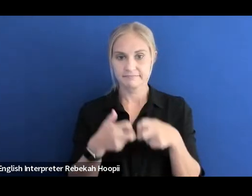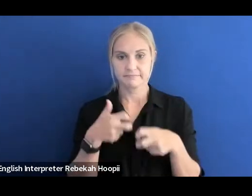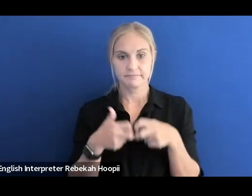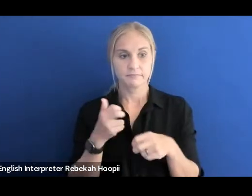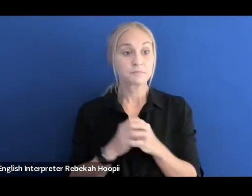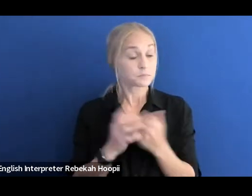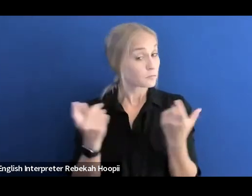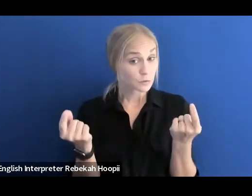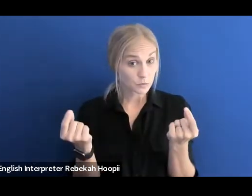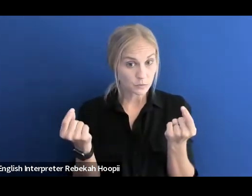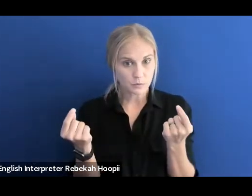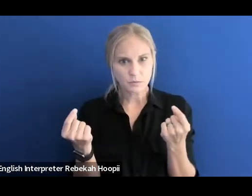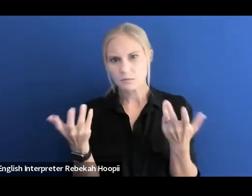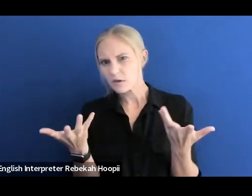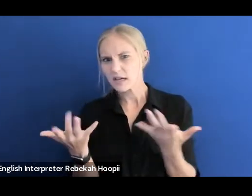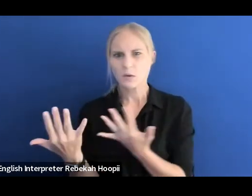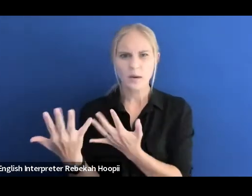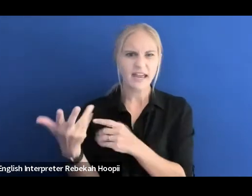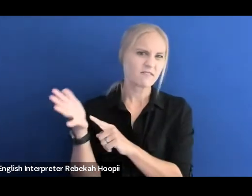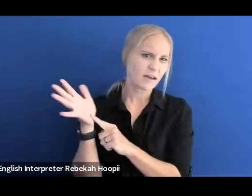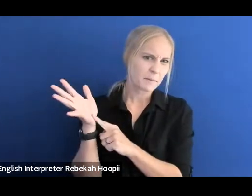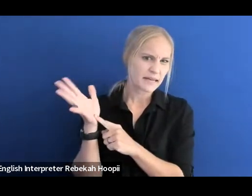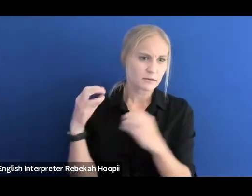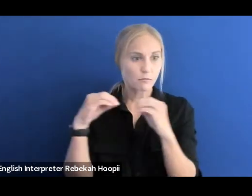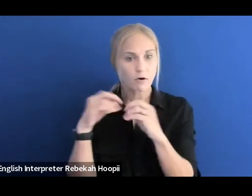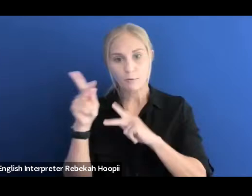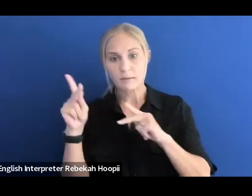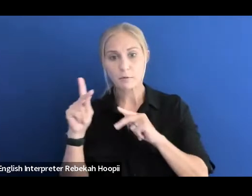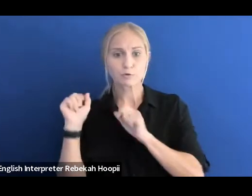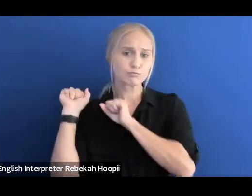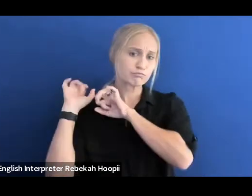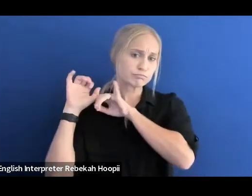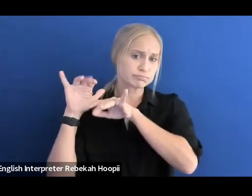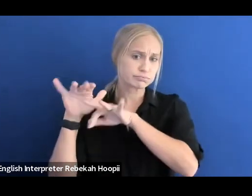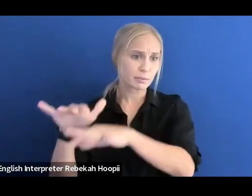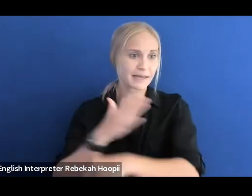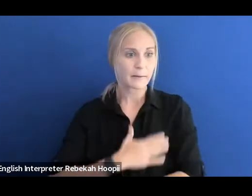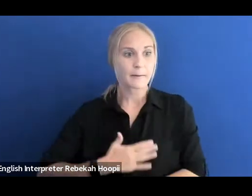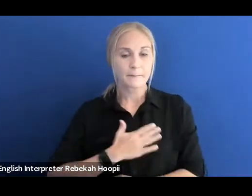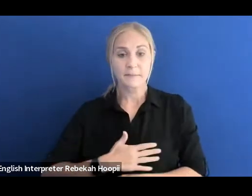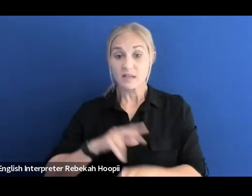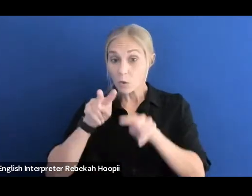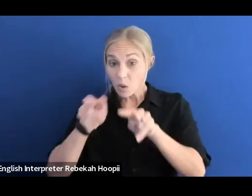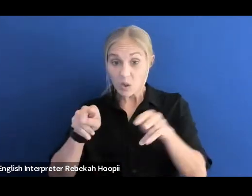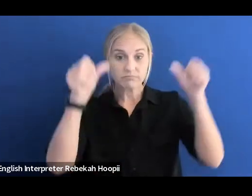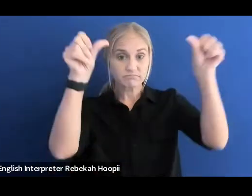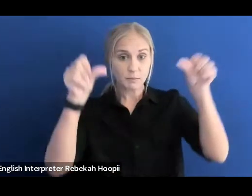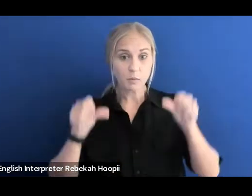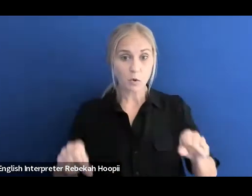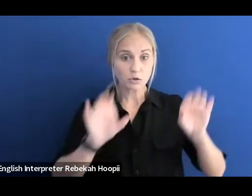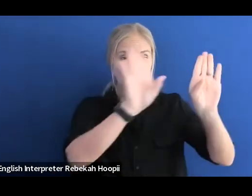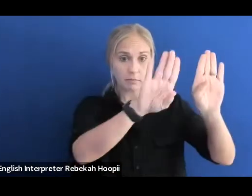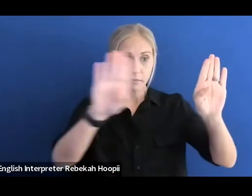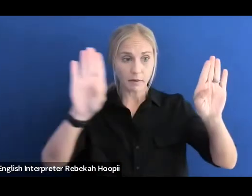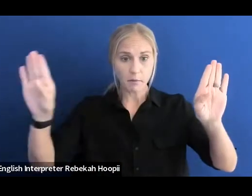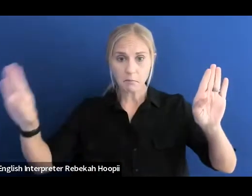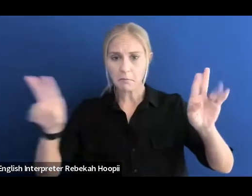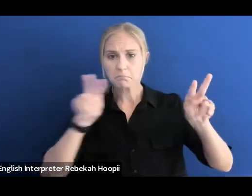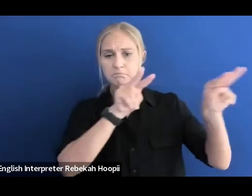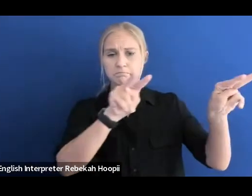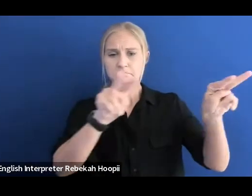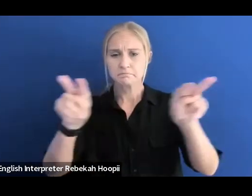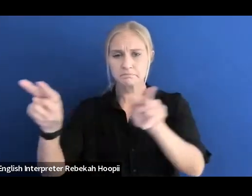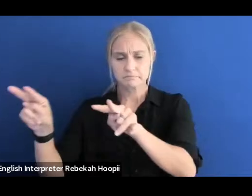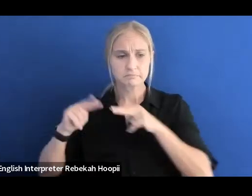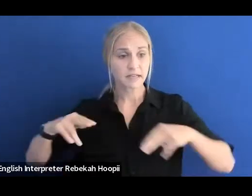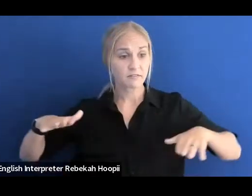So we're going to give people about 5 more minutes to come on in. So please look at the posters if you're doing so, stay over there. If you